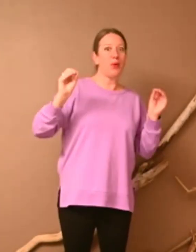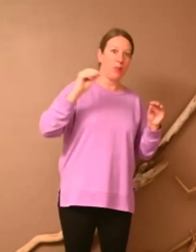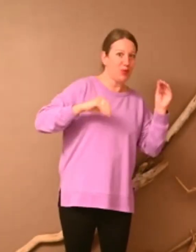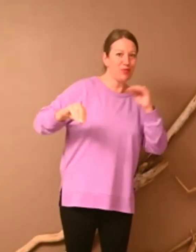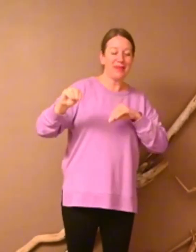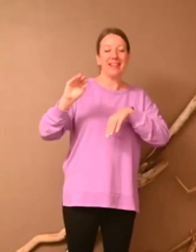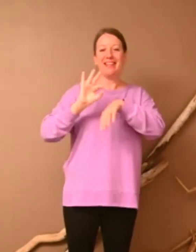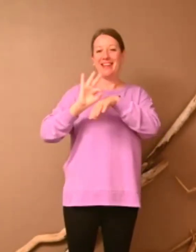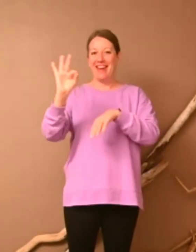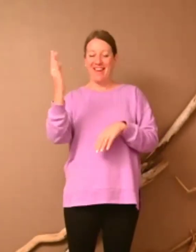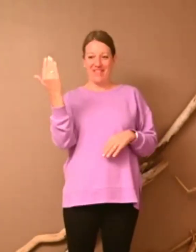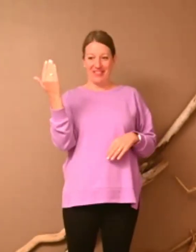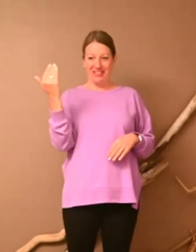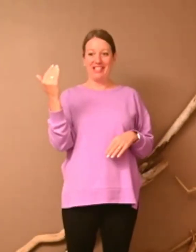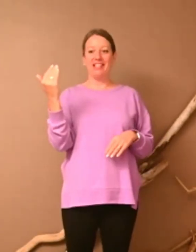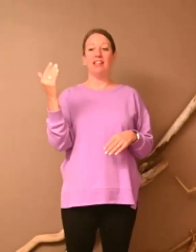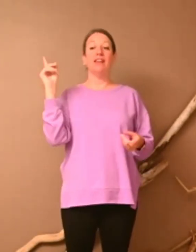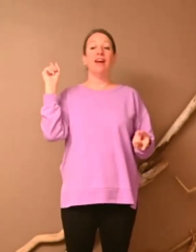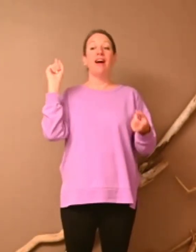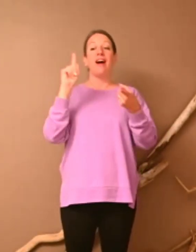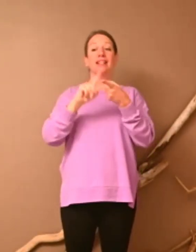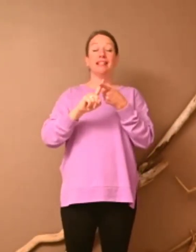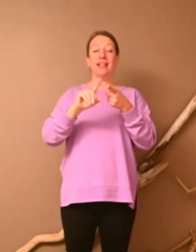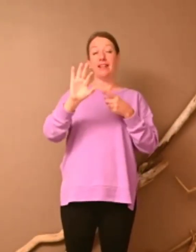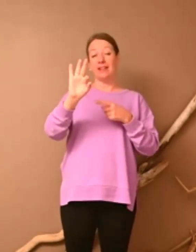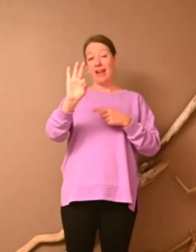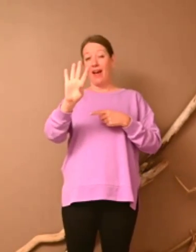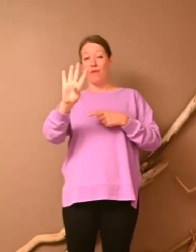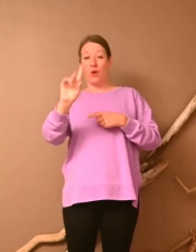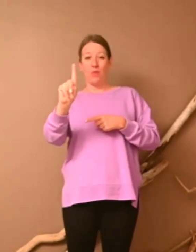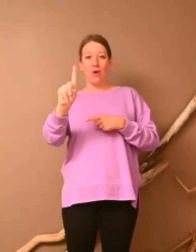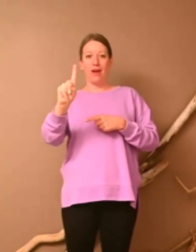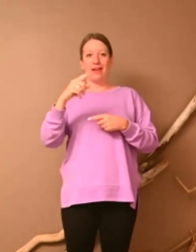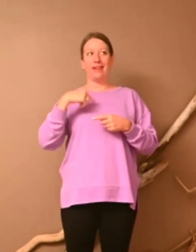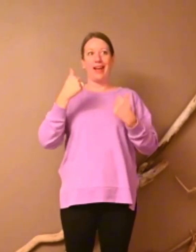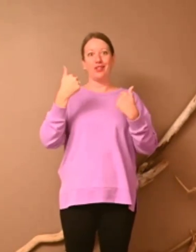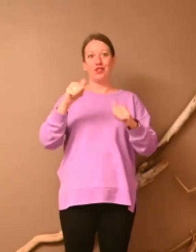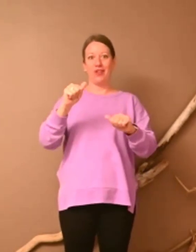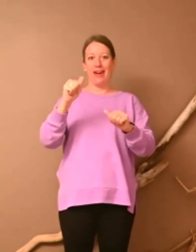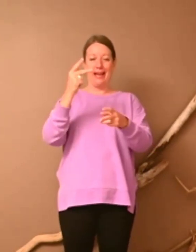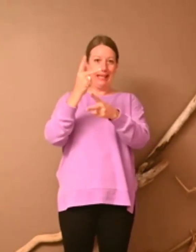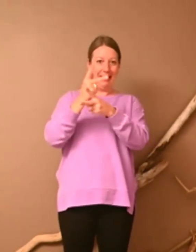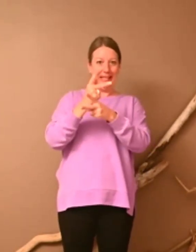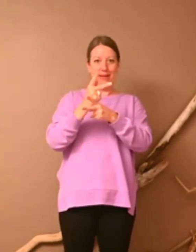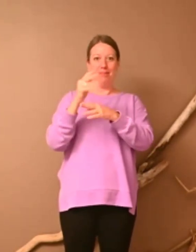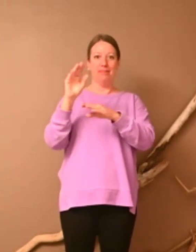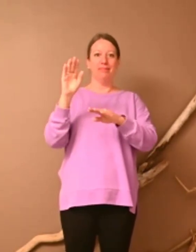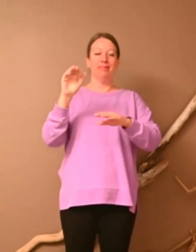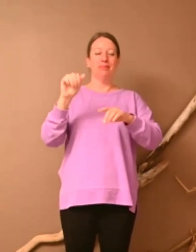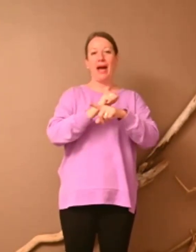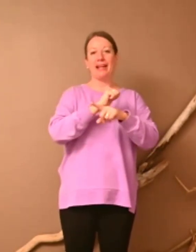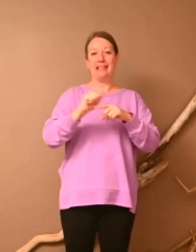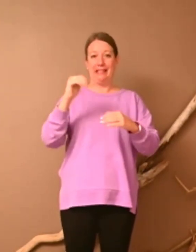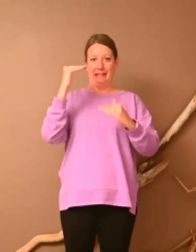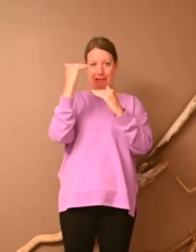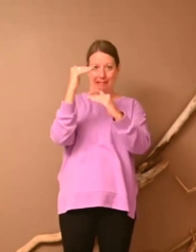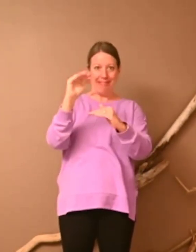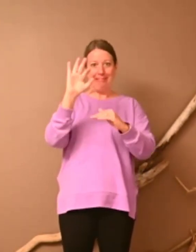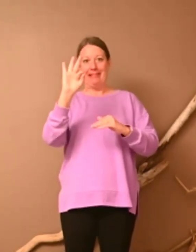start TCTSY with movement or without movement at 9:15 until about 9:41.